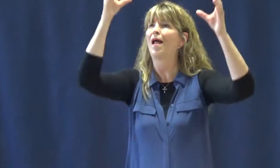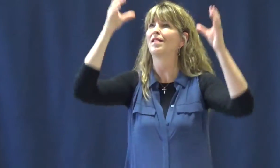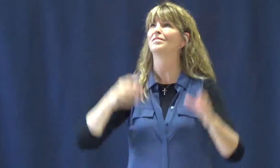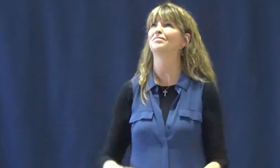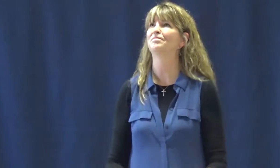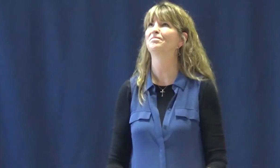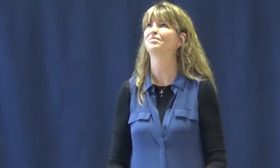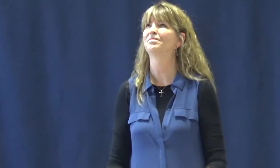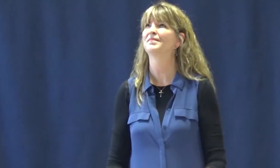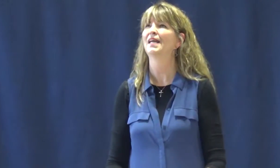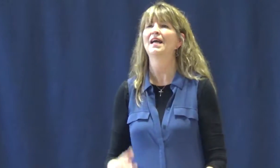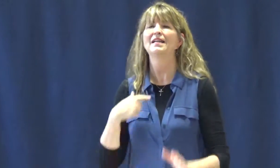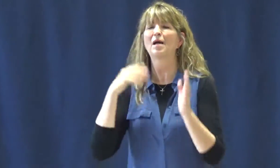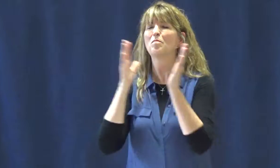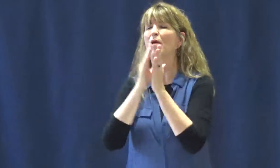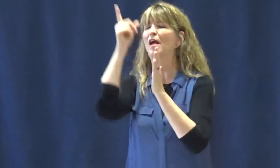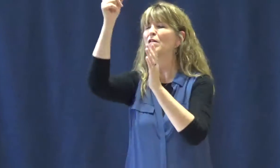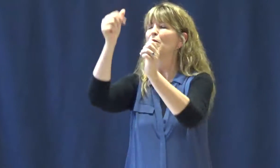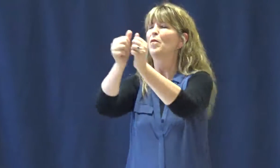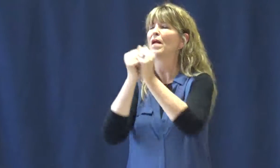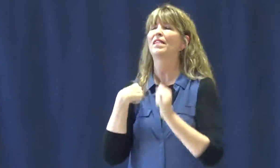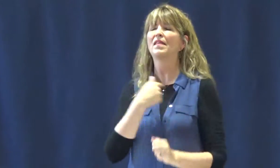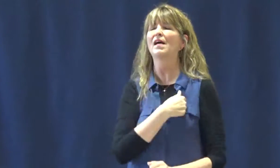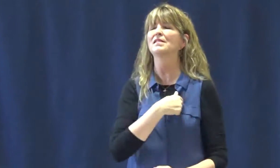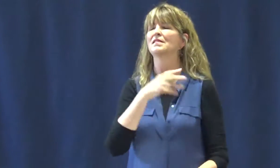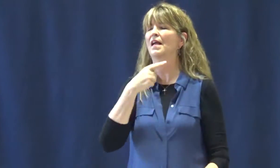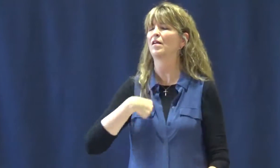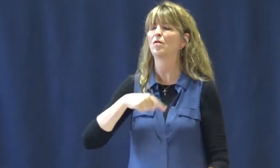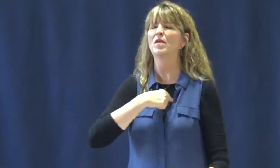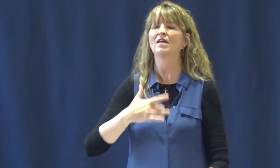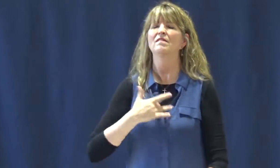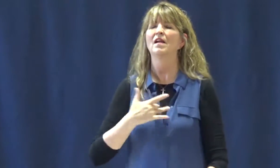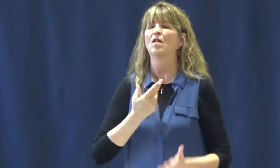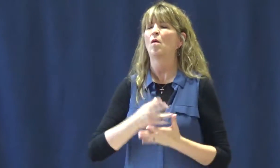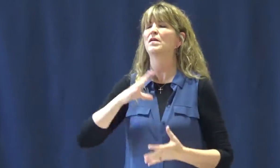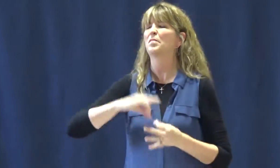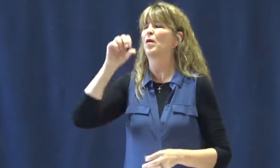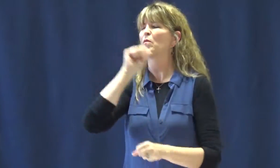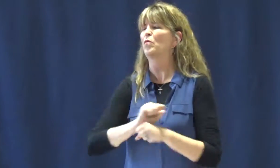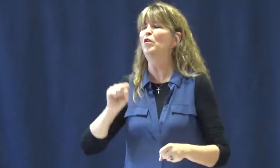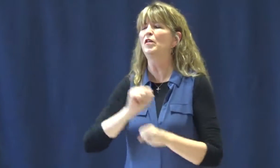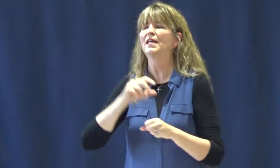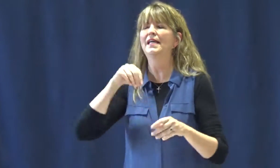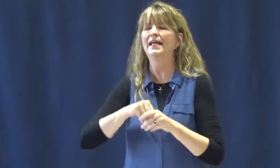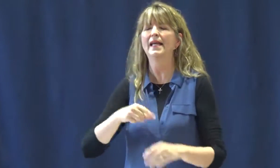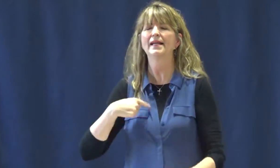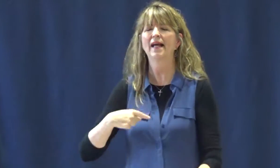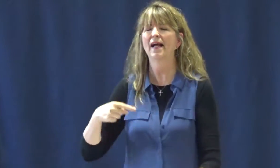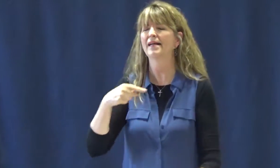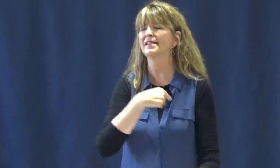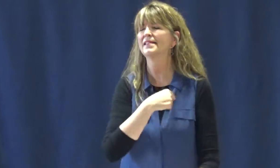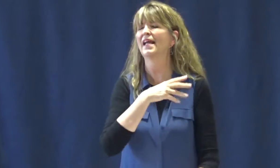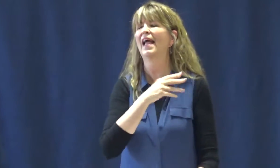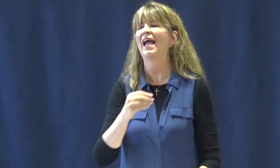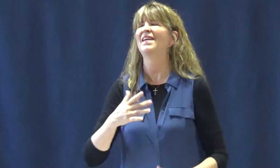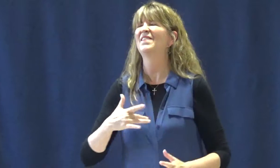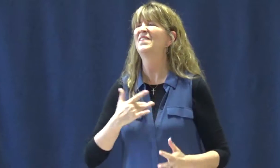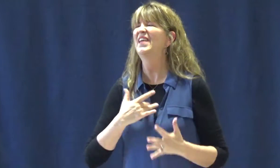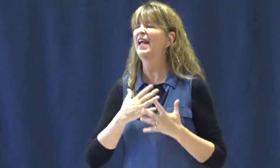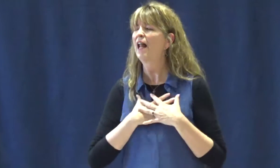a woman from Samaria at the well, just as you did. We pray that the Holy Spirit